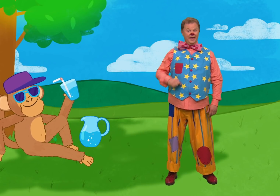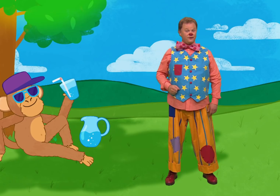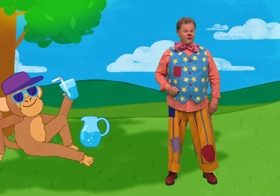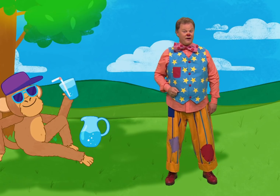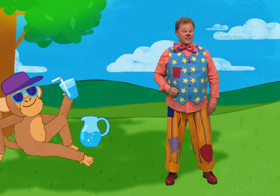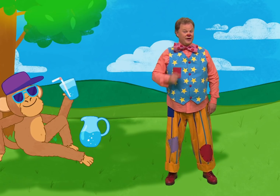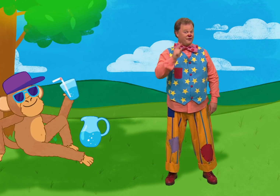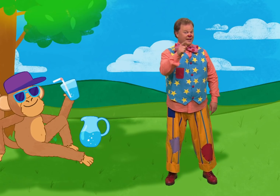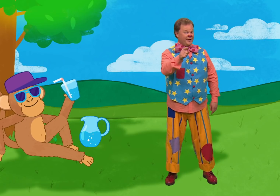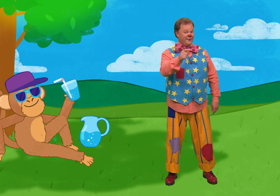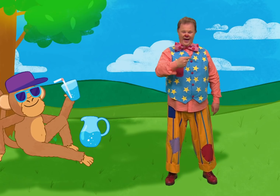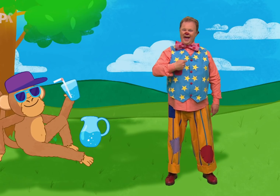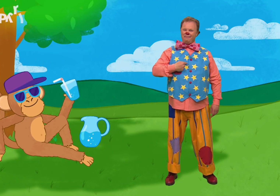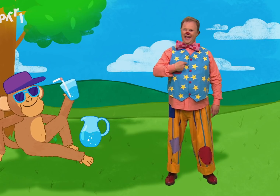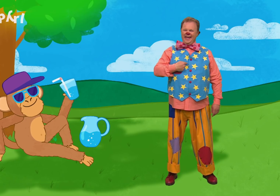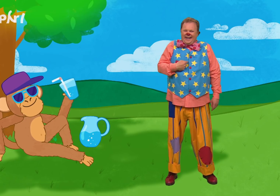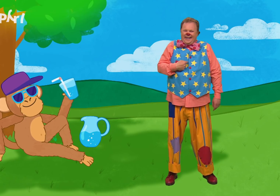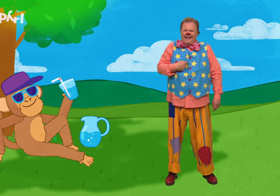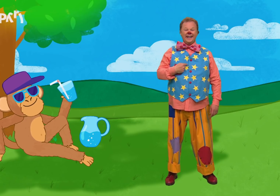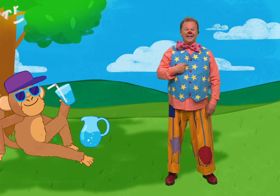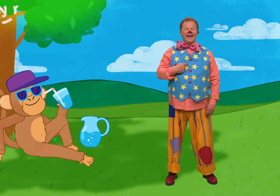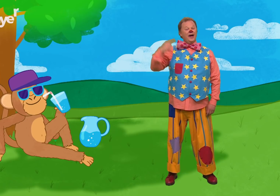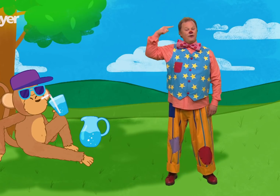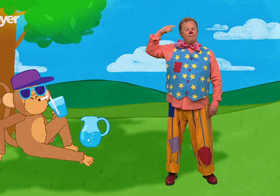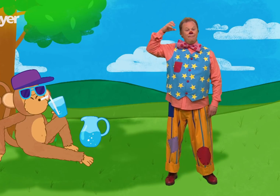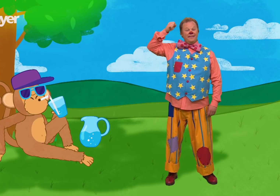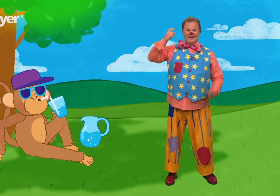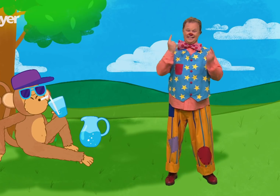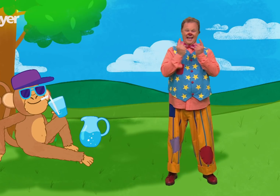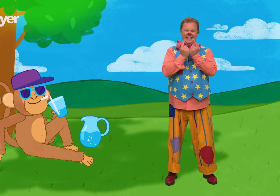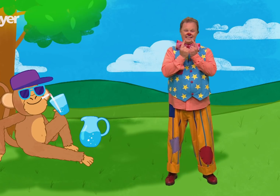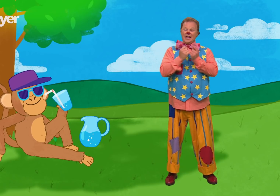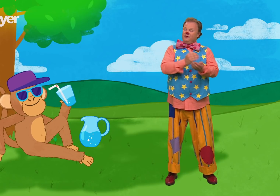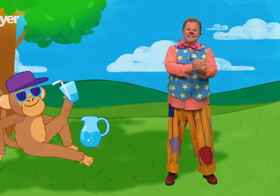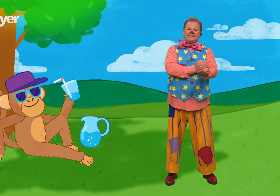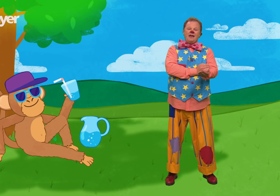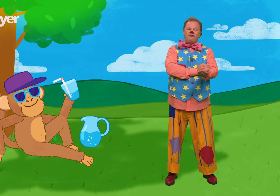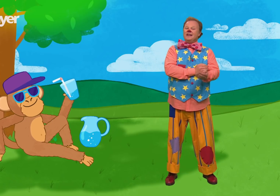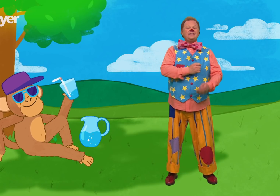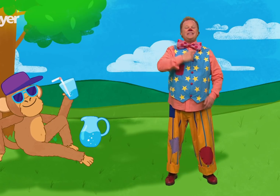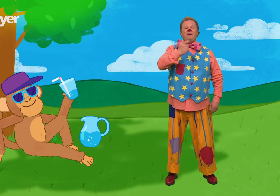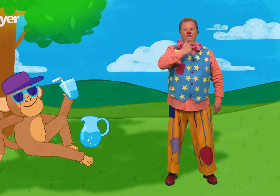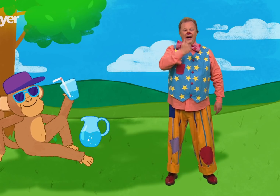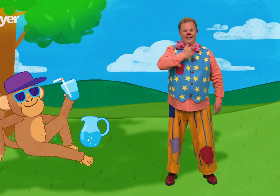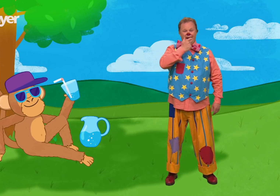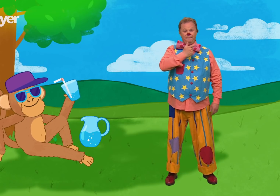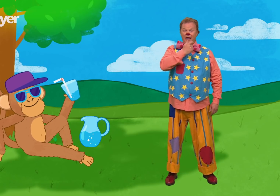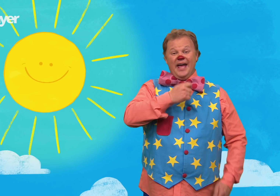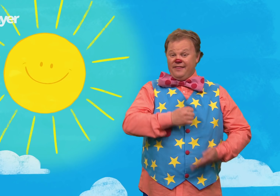It's refreshing for you and me. Remember these things for safe summer fun. They